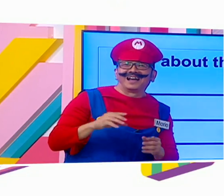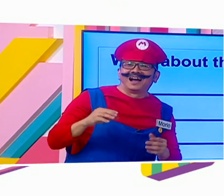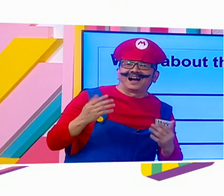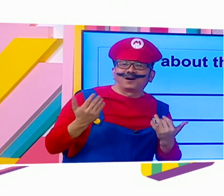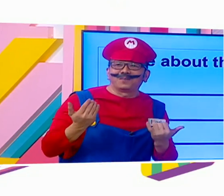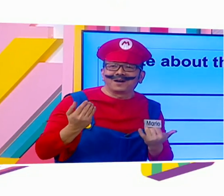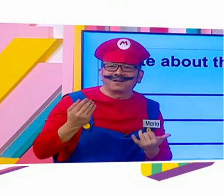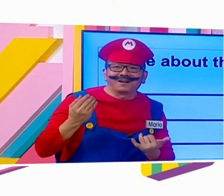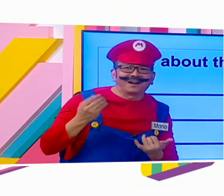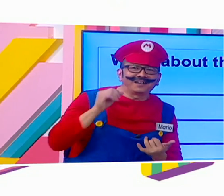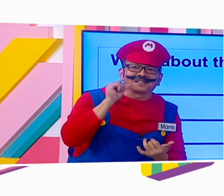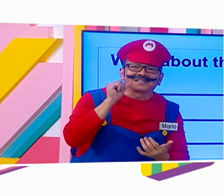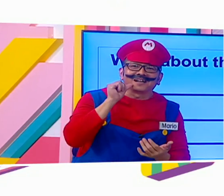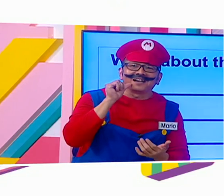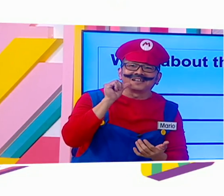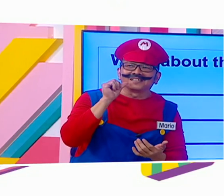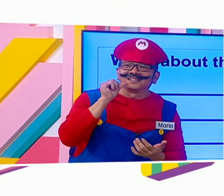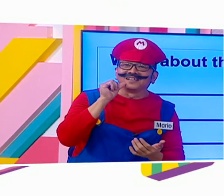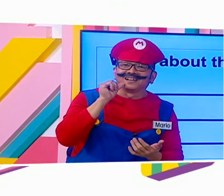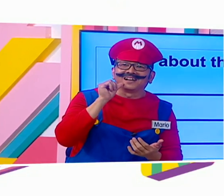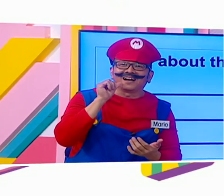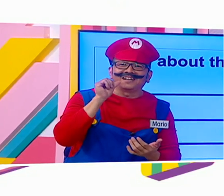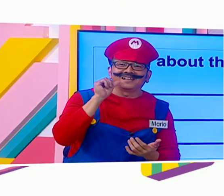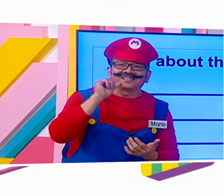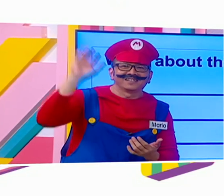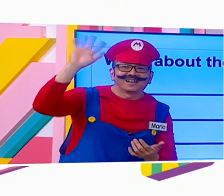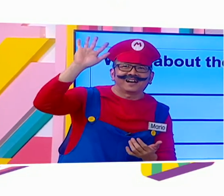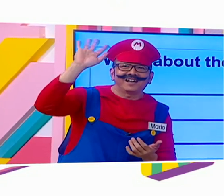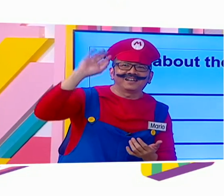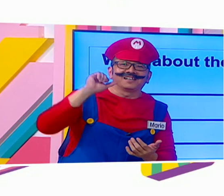Okay, how about Anis?